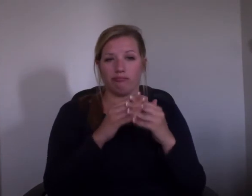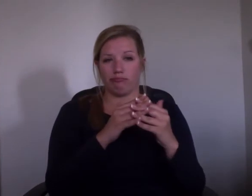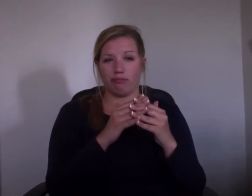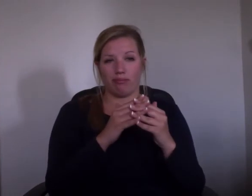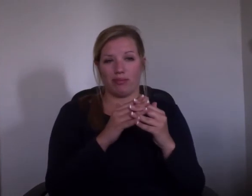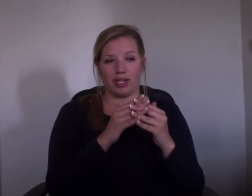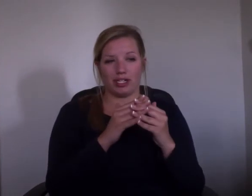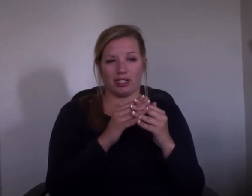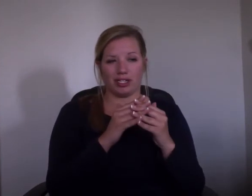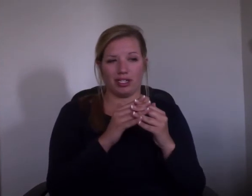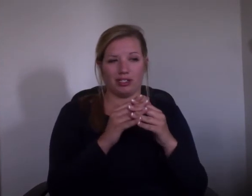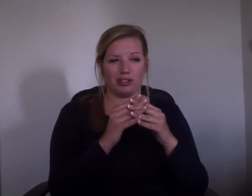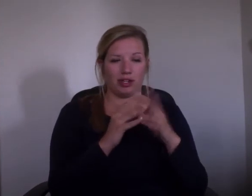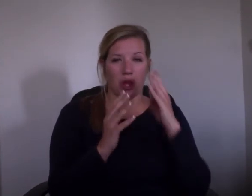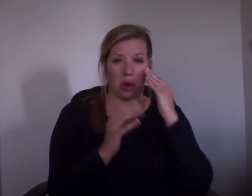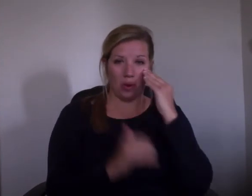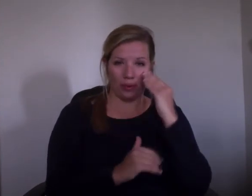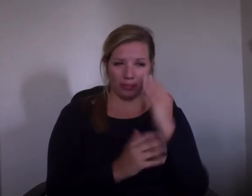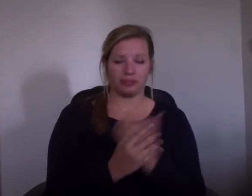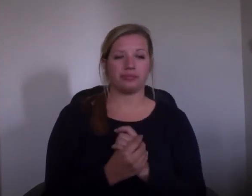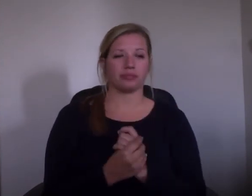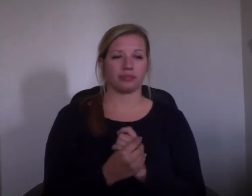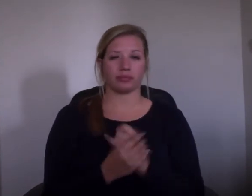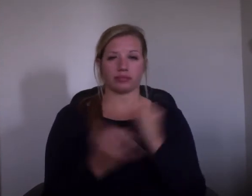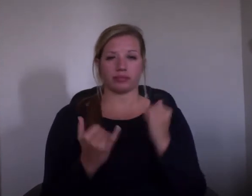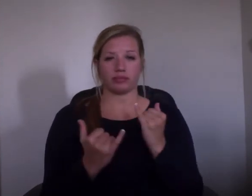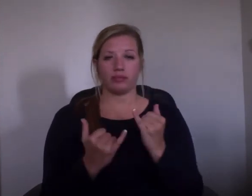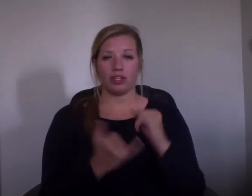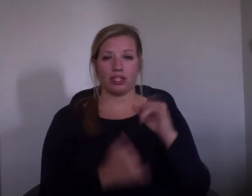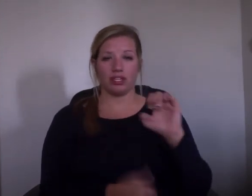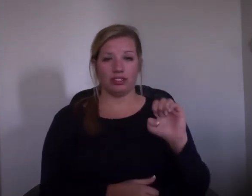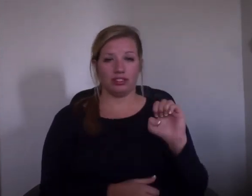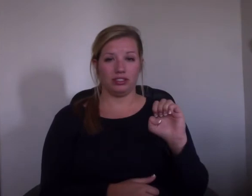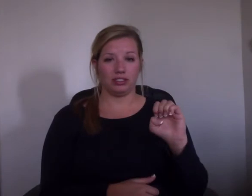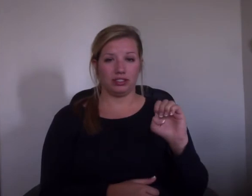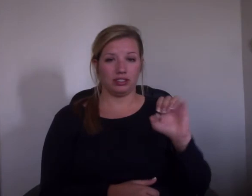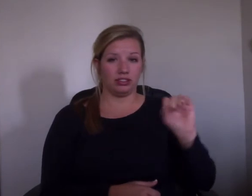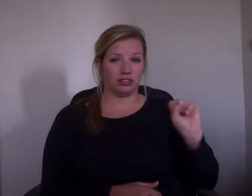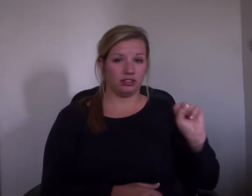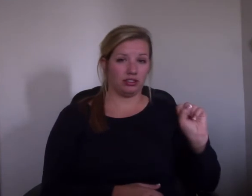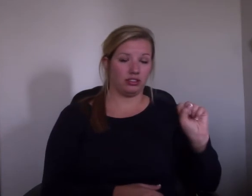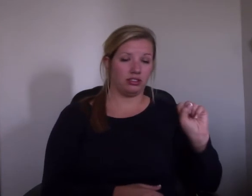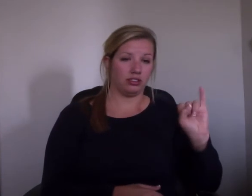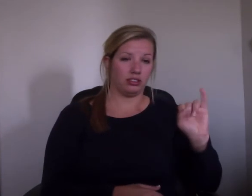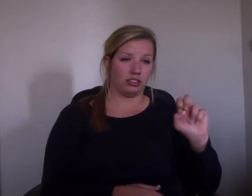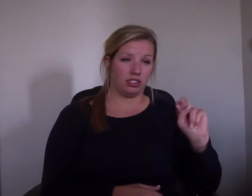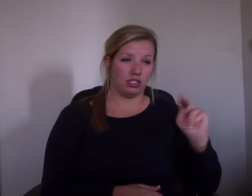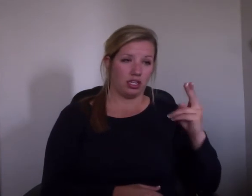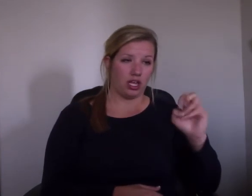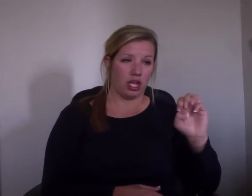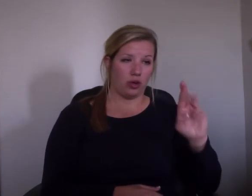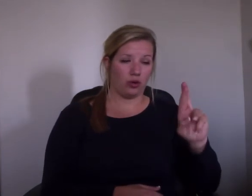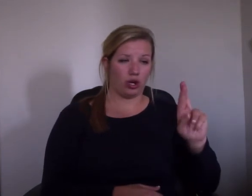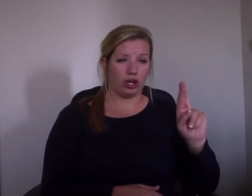under Eisenhower and JFK, we have the Vietnamese doing the primary fighting, and they're